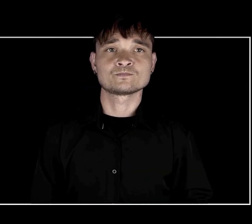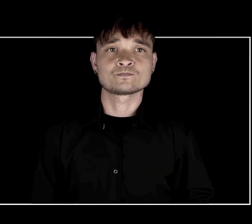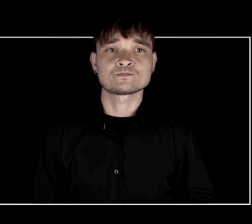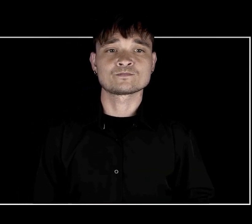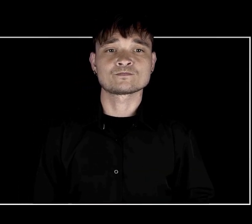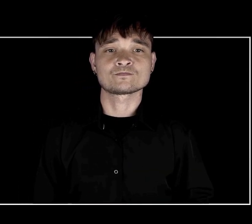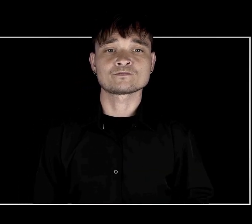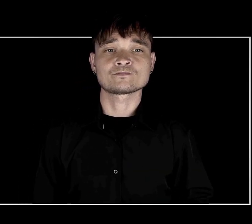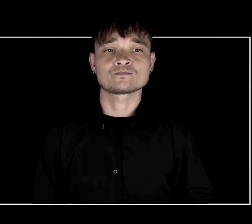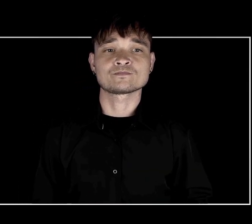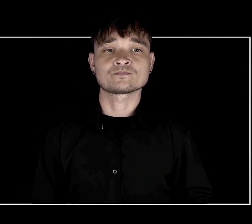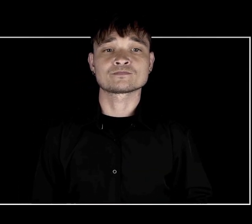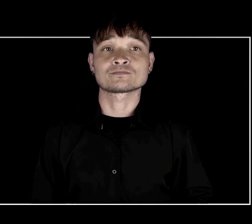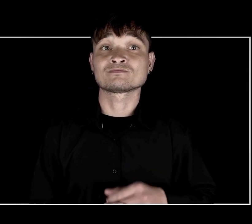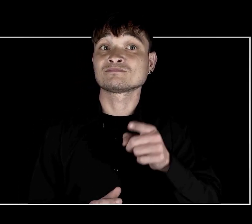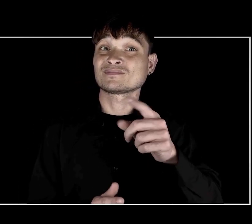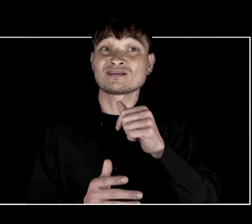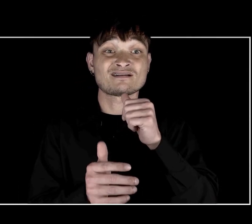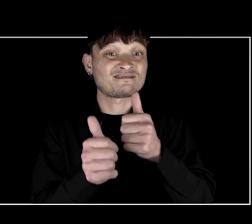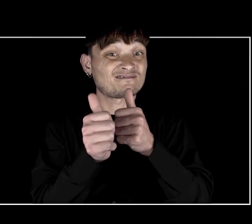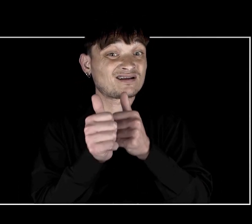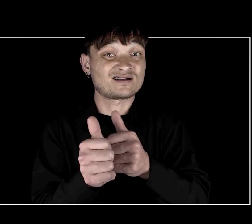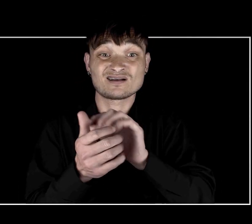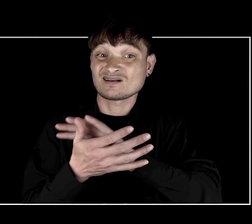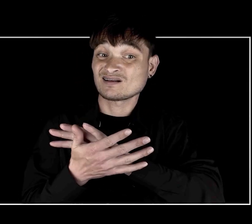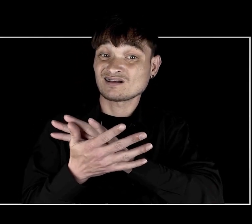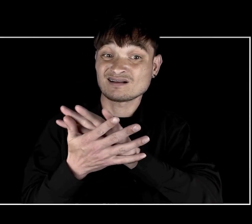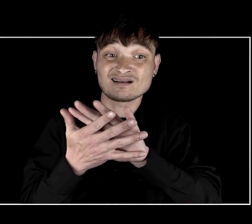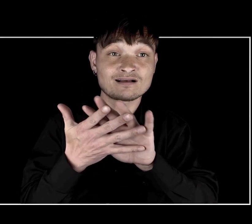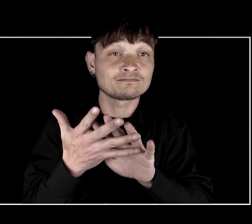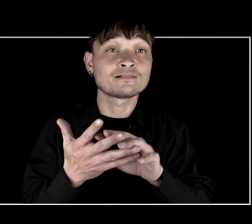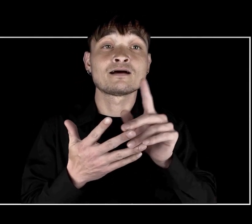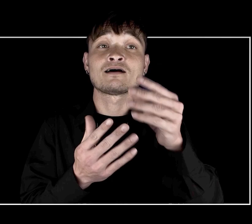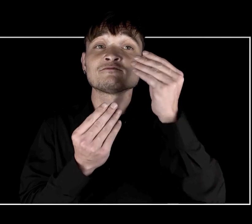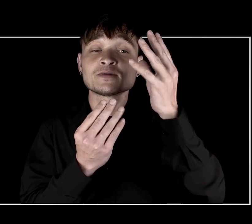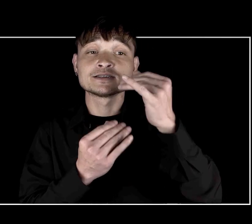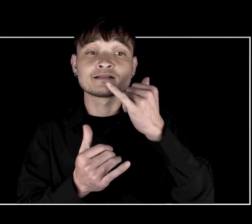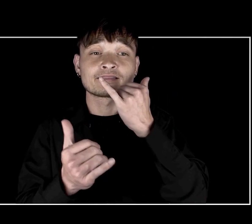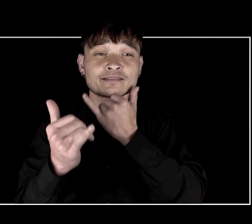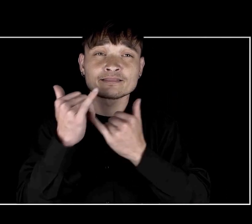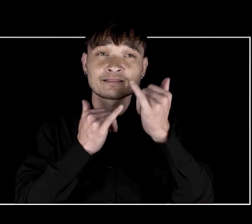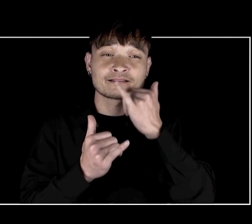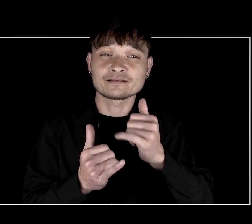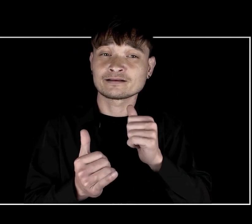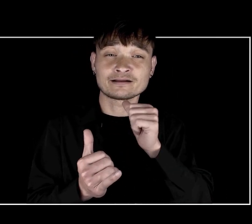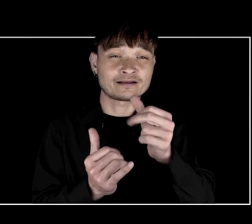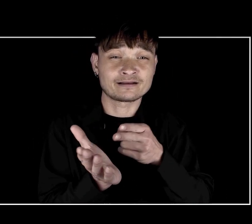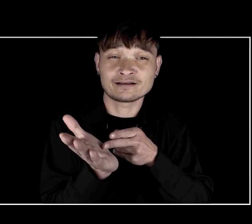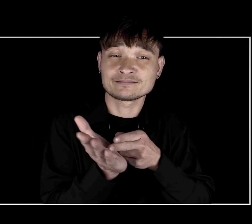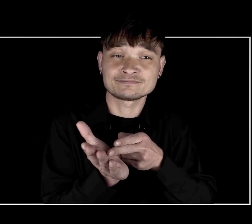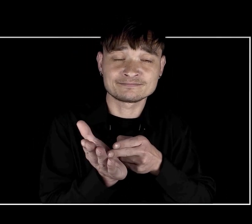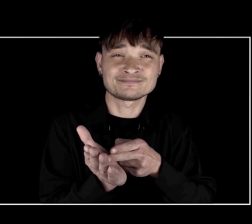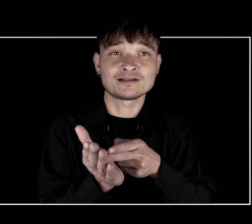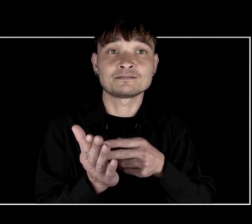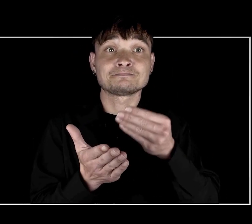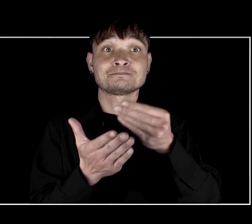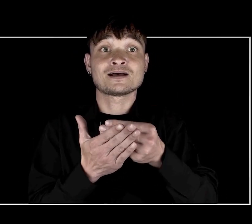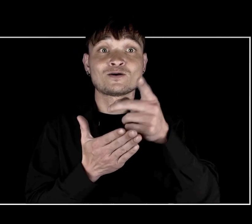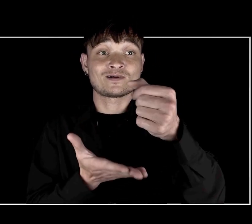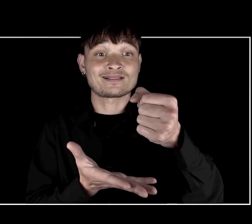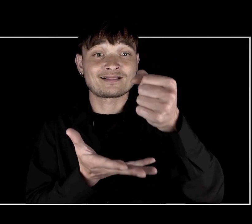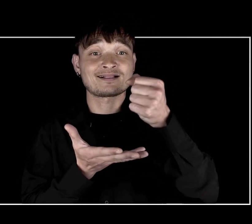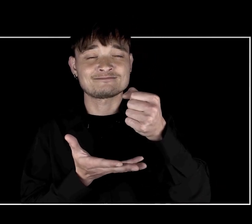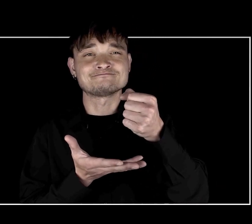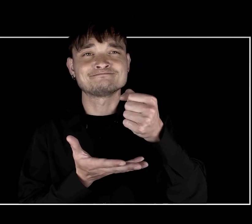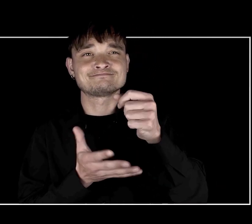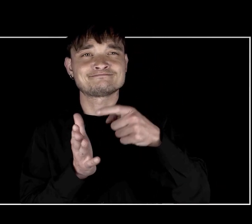If you do not do what is required of you, or if you give untruthful information, you will be required to repay